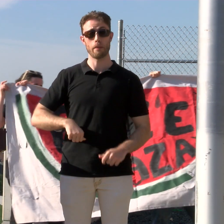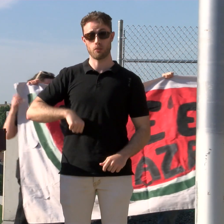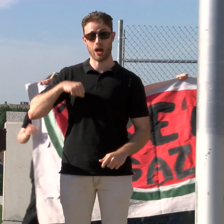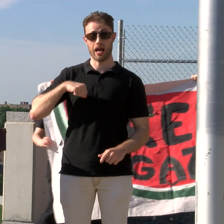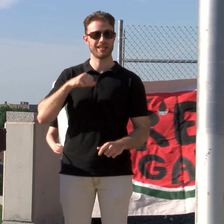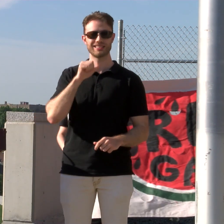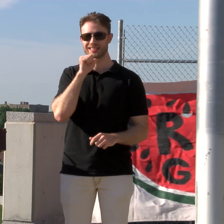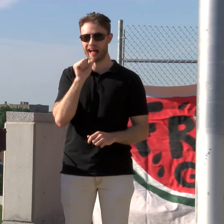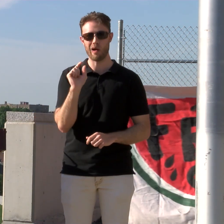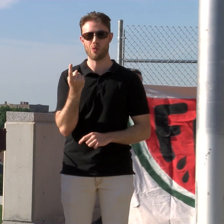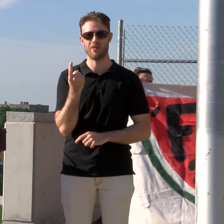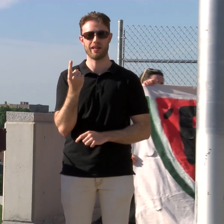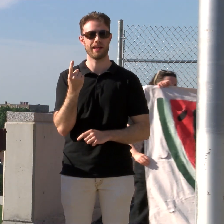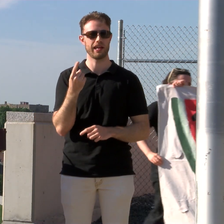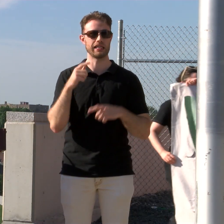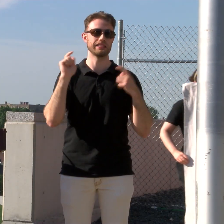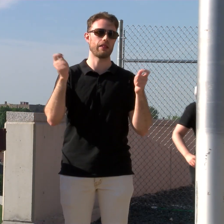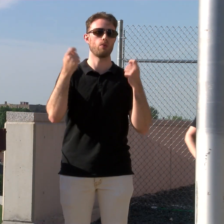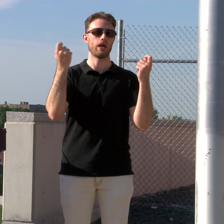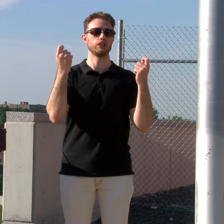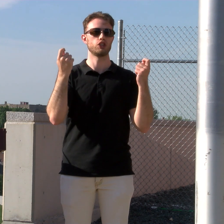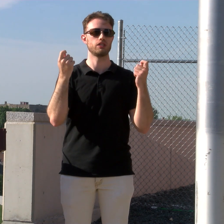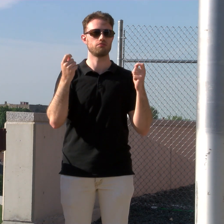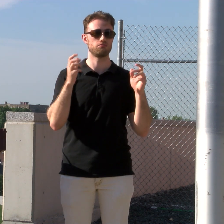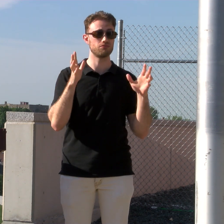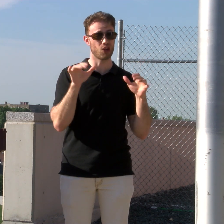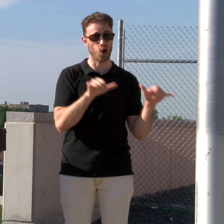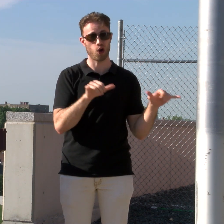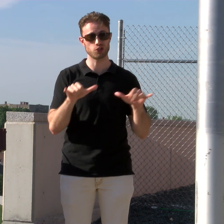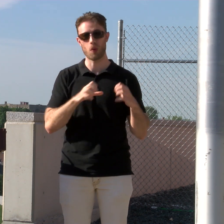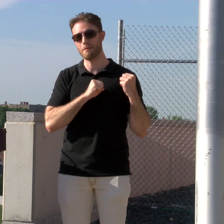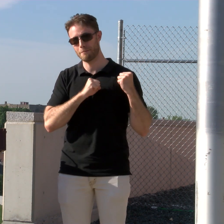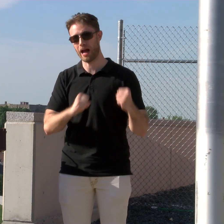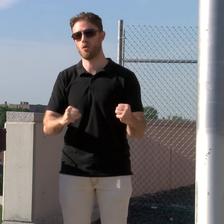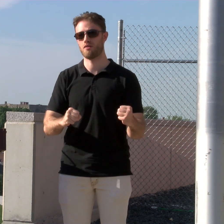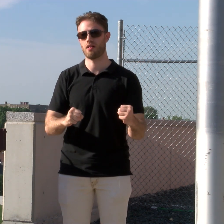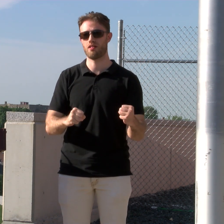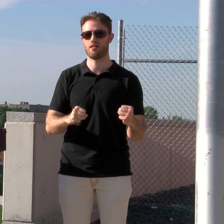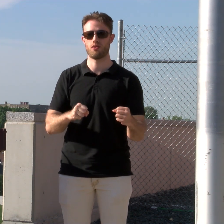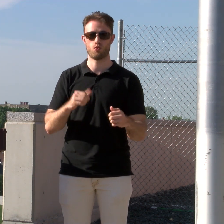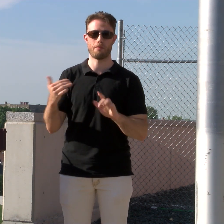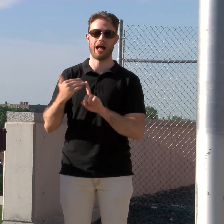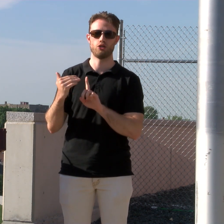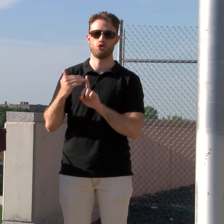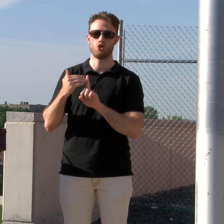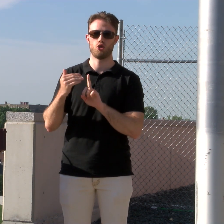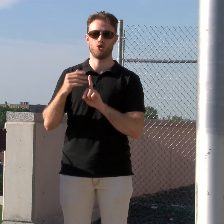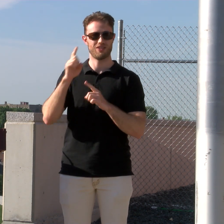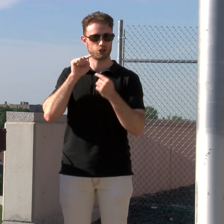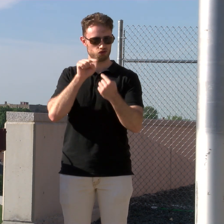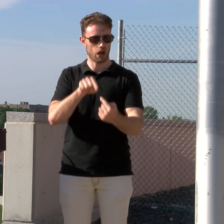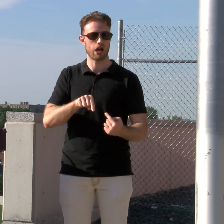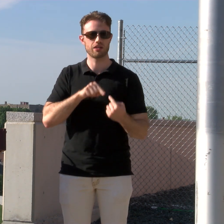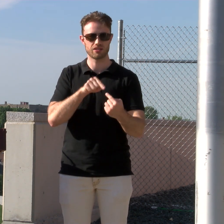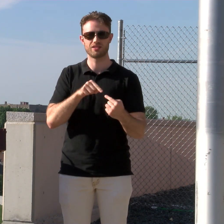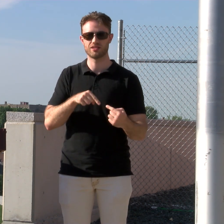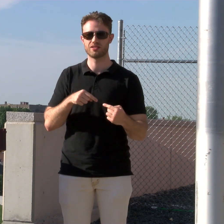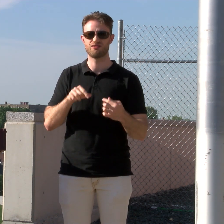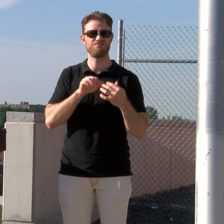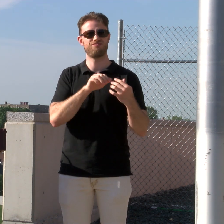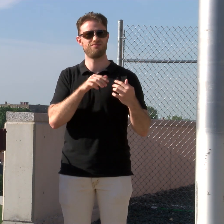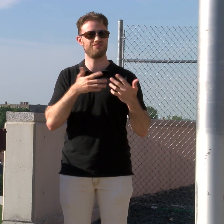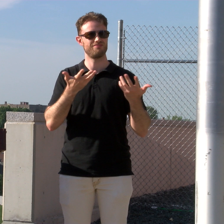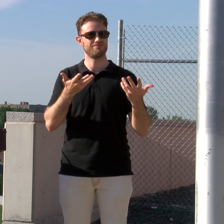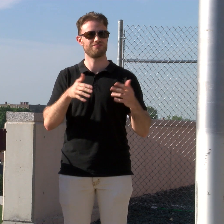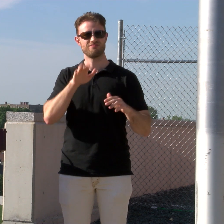Pride is not just a celebration. It is a powerful, powerful reminder of the struggles and hardship